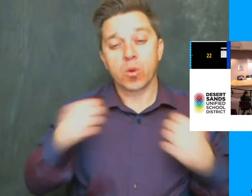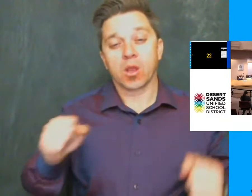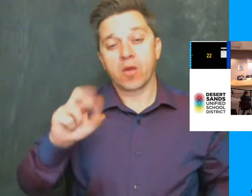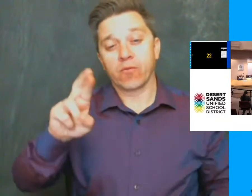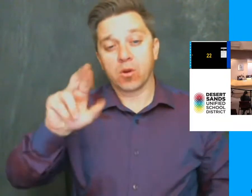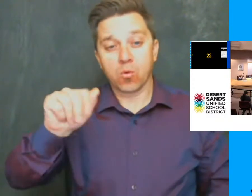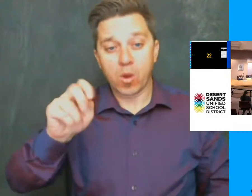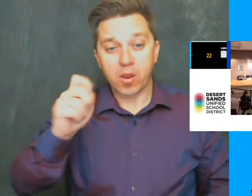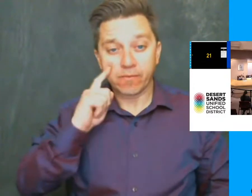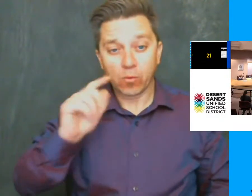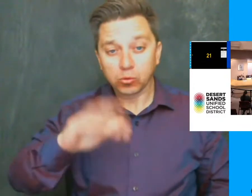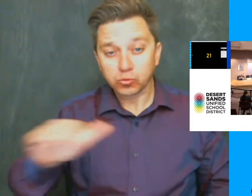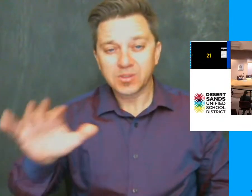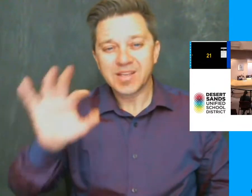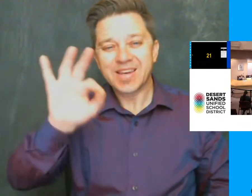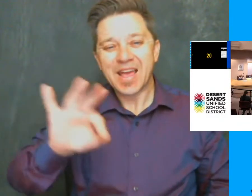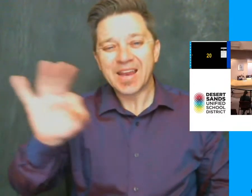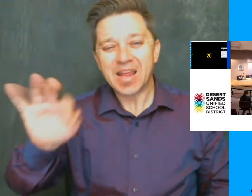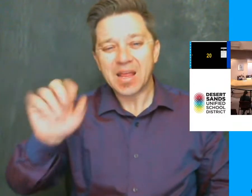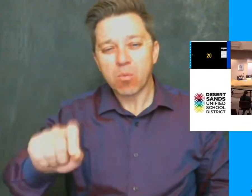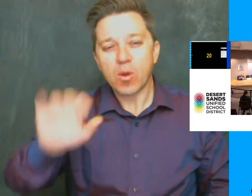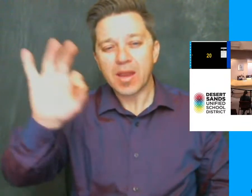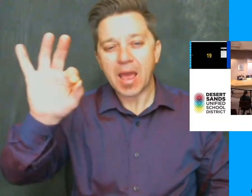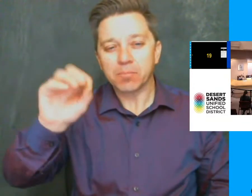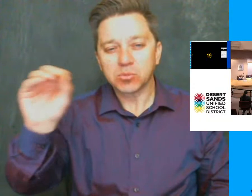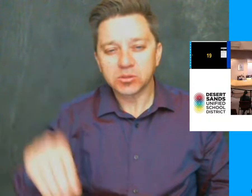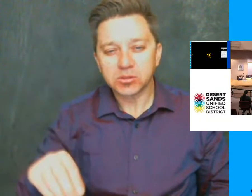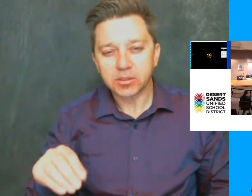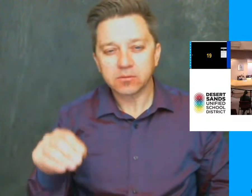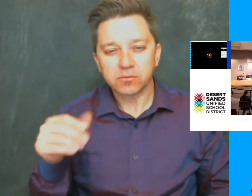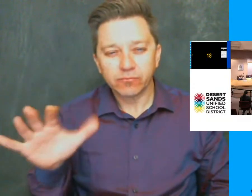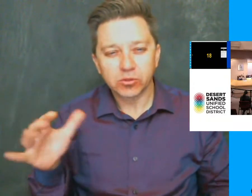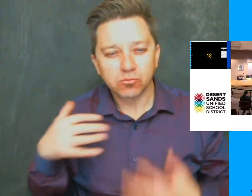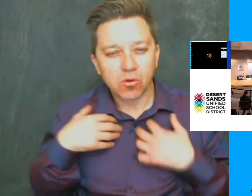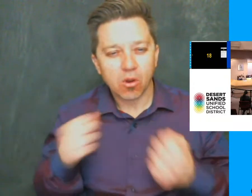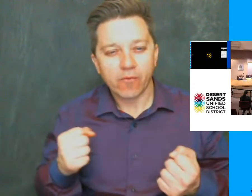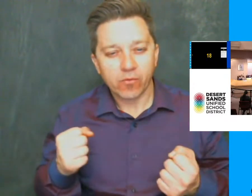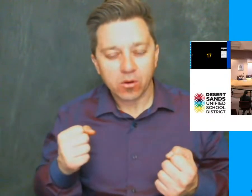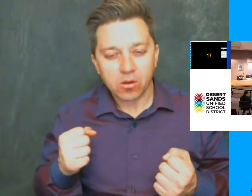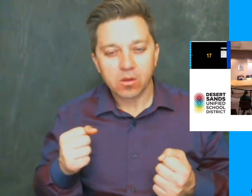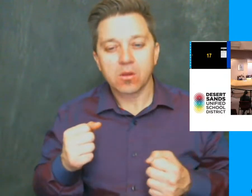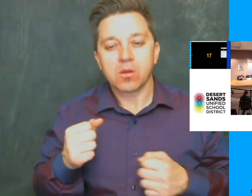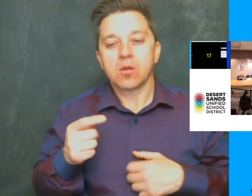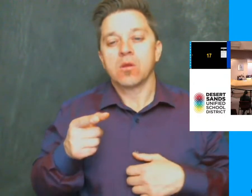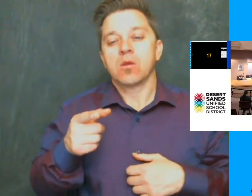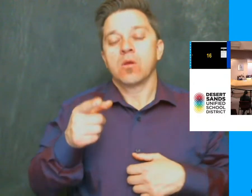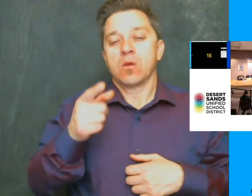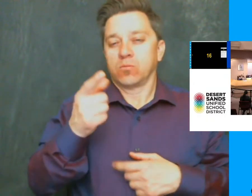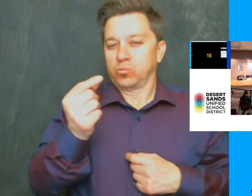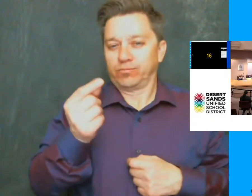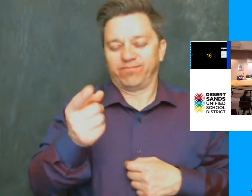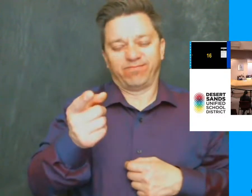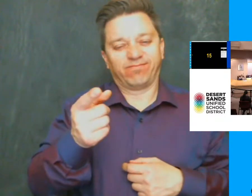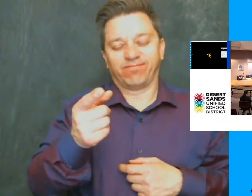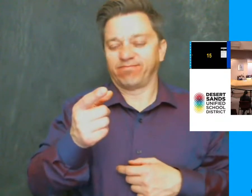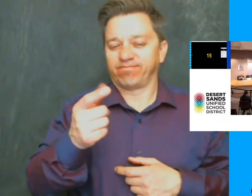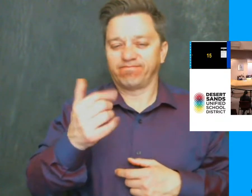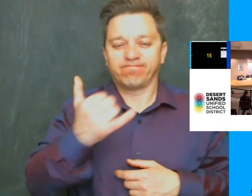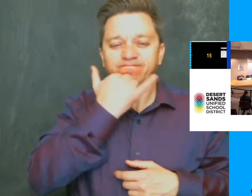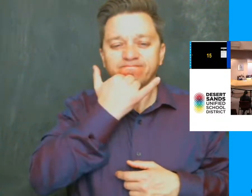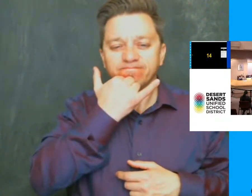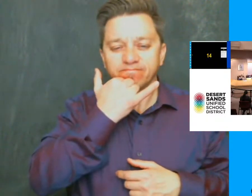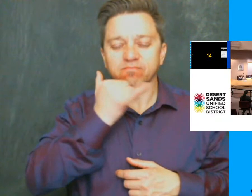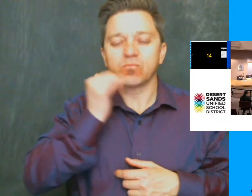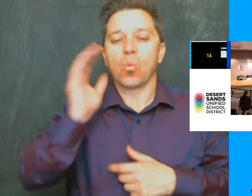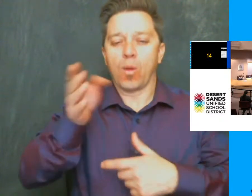children is 99.9%. So what you are doing is a crime and you will be sued for